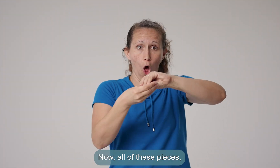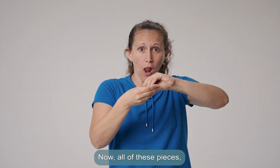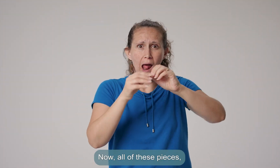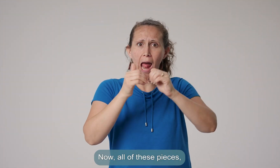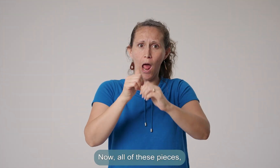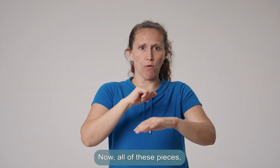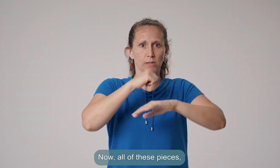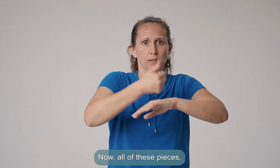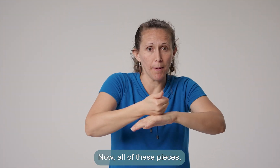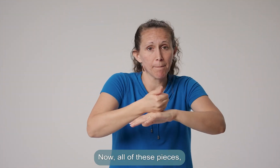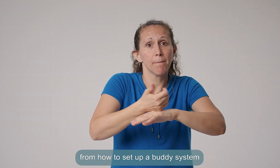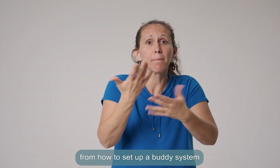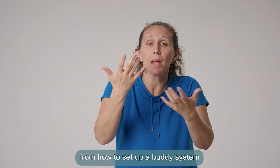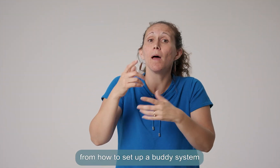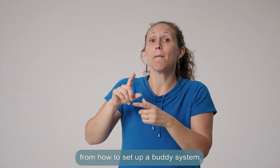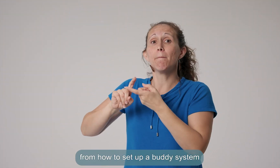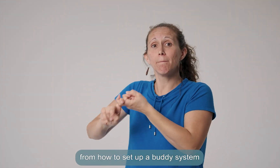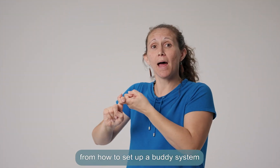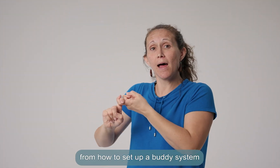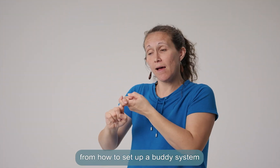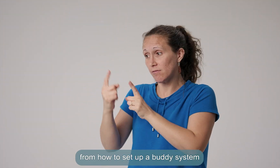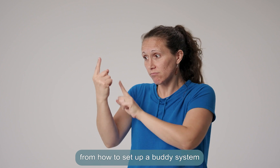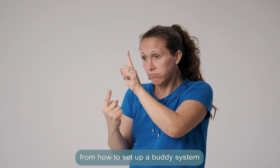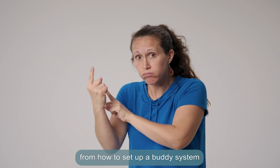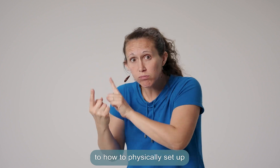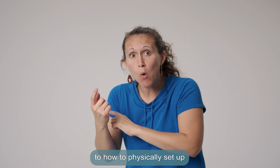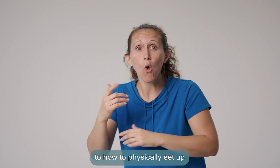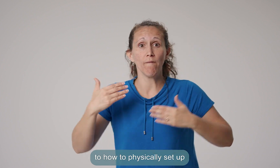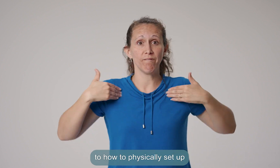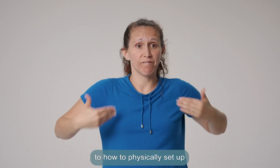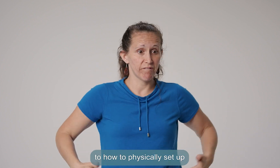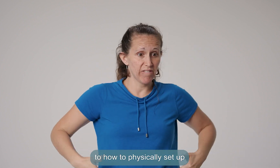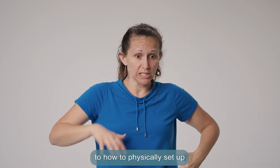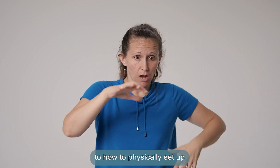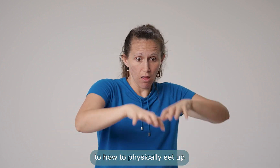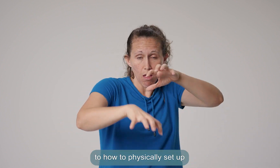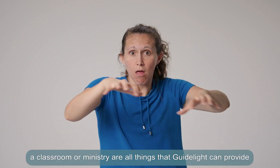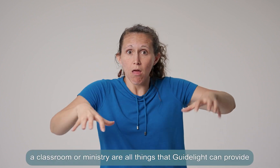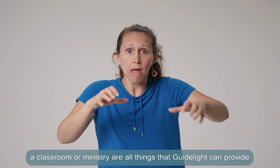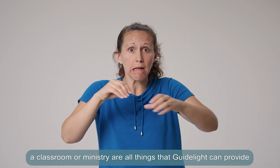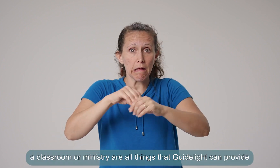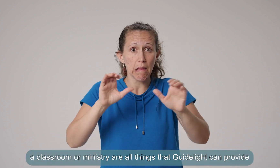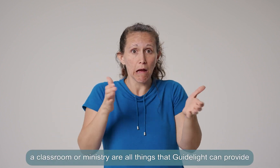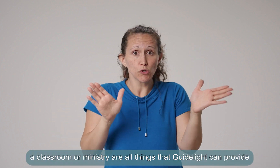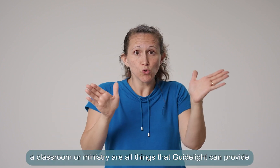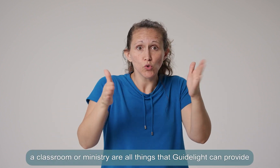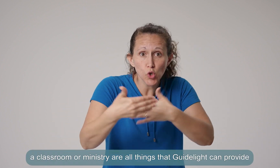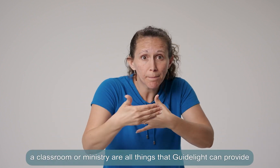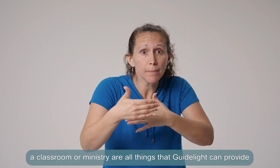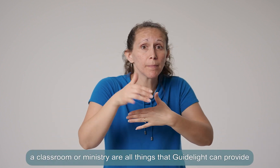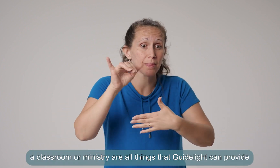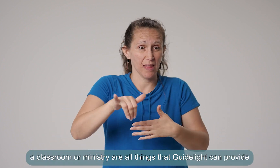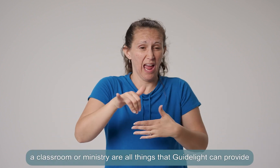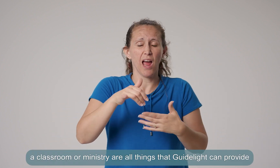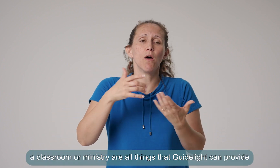Now, all of these pieces, from how to set up a buddy system to how to physically set up a classroom or ministry, are all things